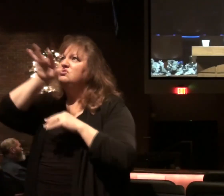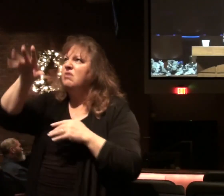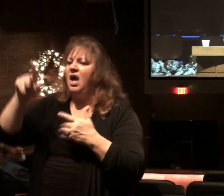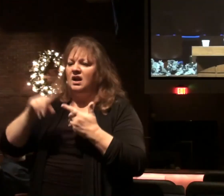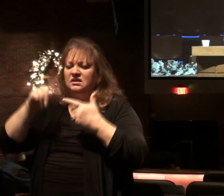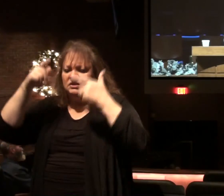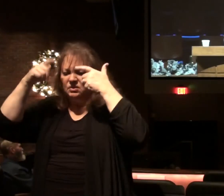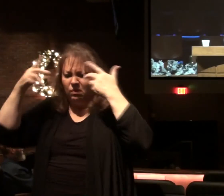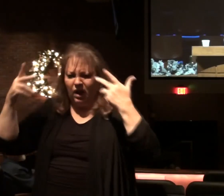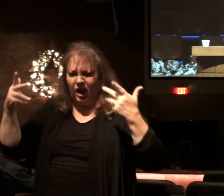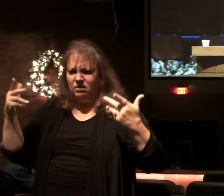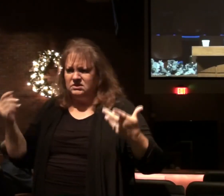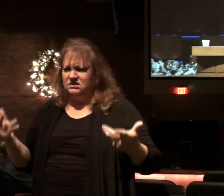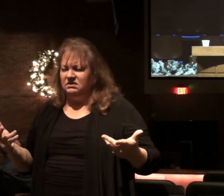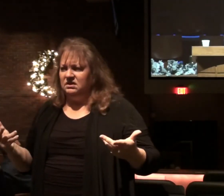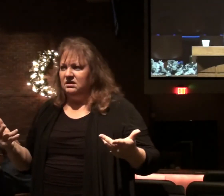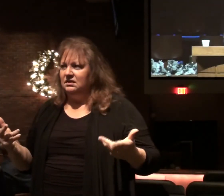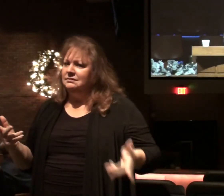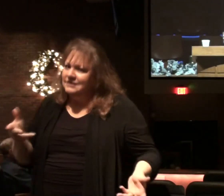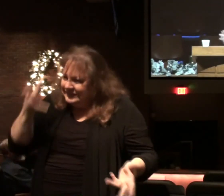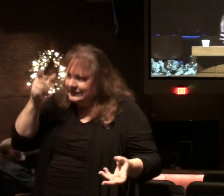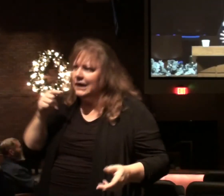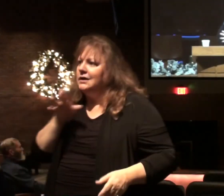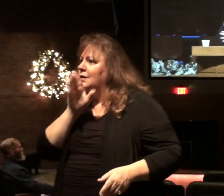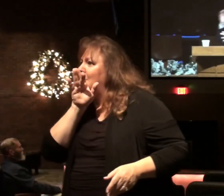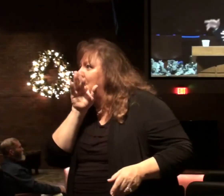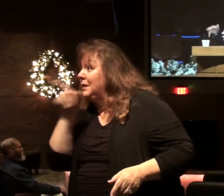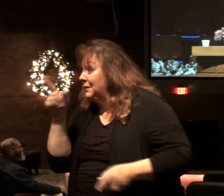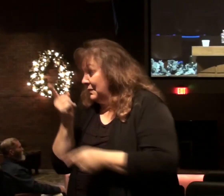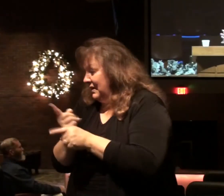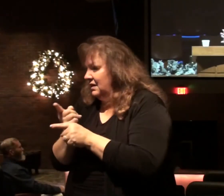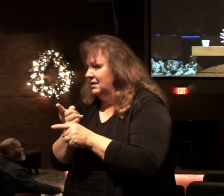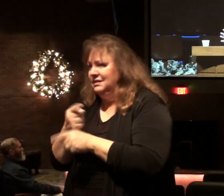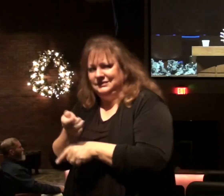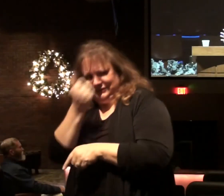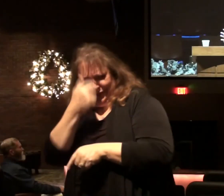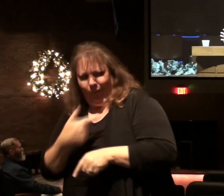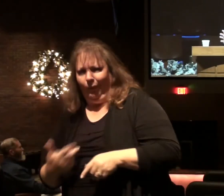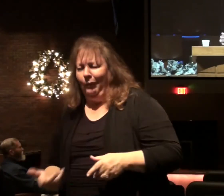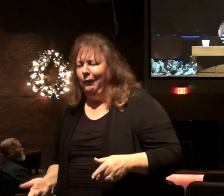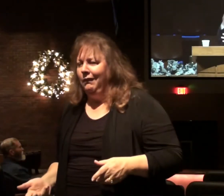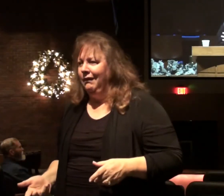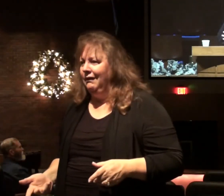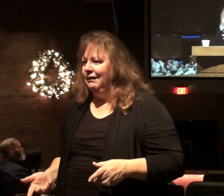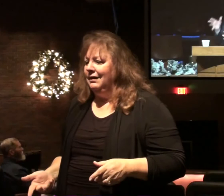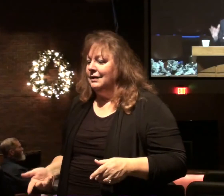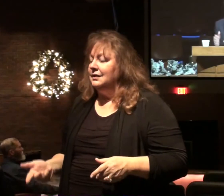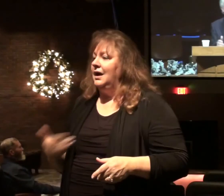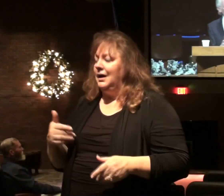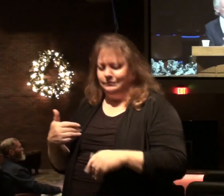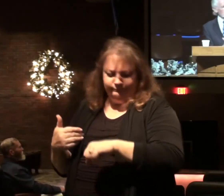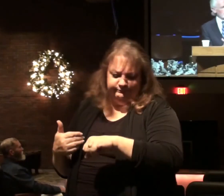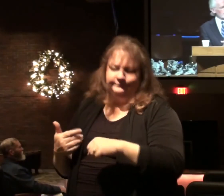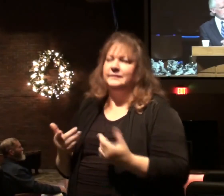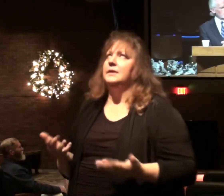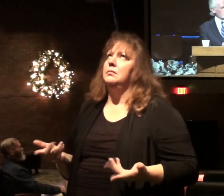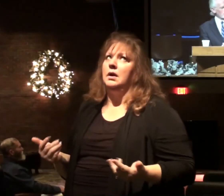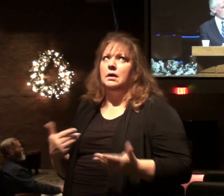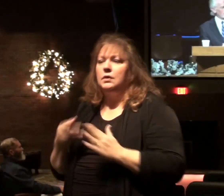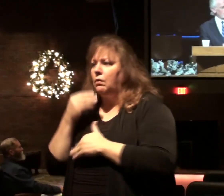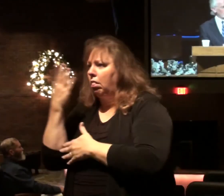and crowns, and that's what the devil's whispering in your ear. Isn't this foolishness? You have better things to think